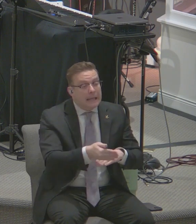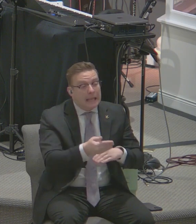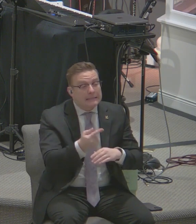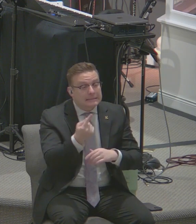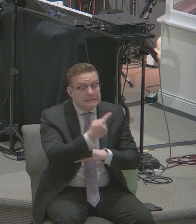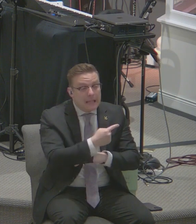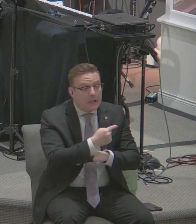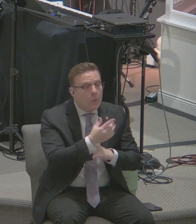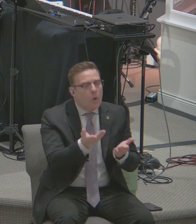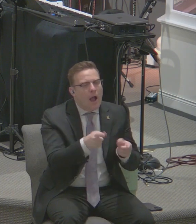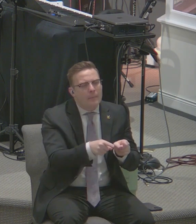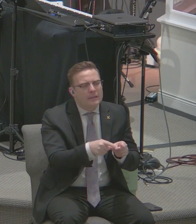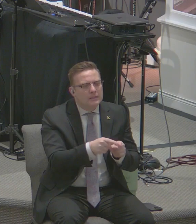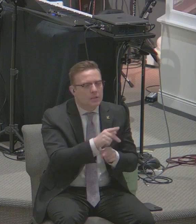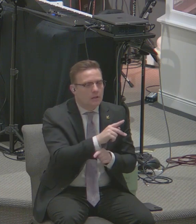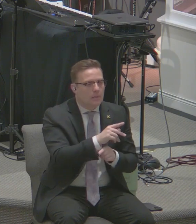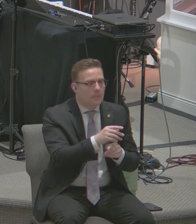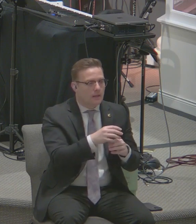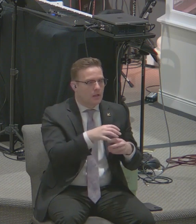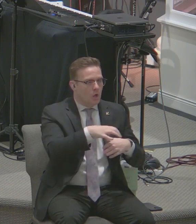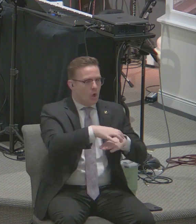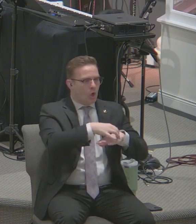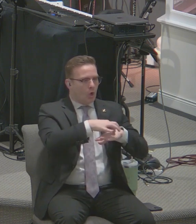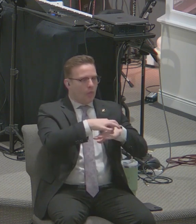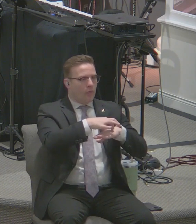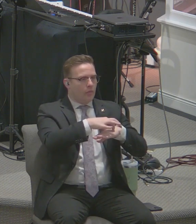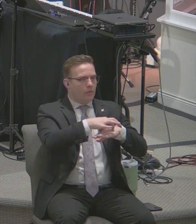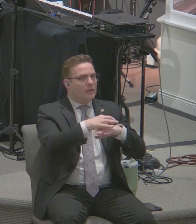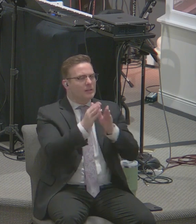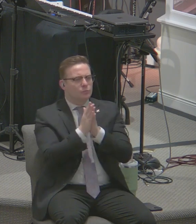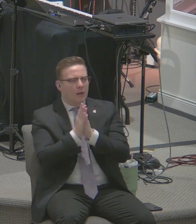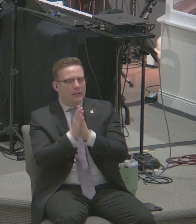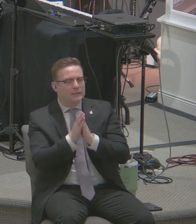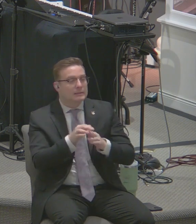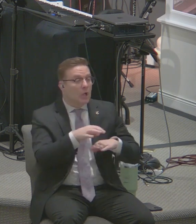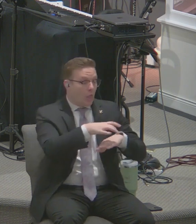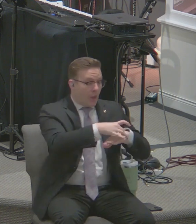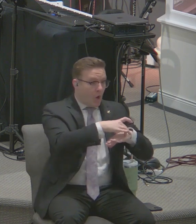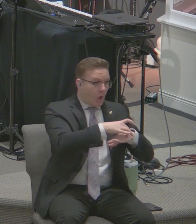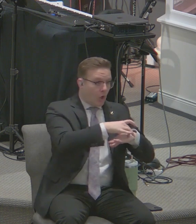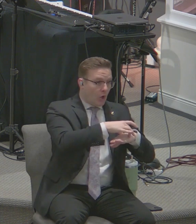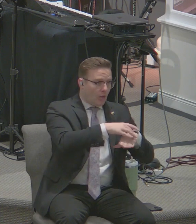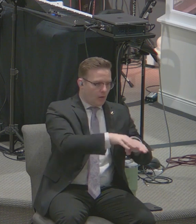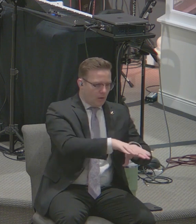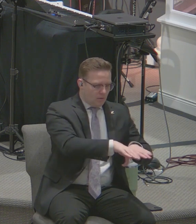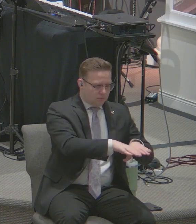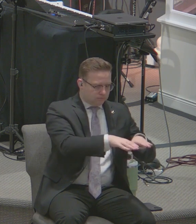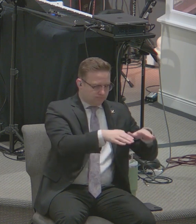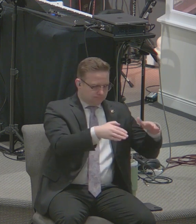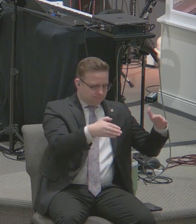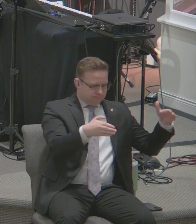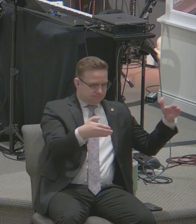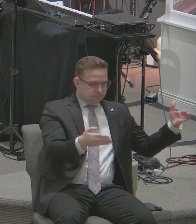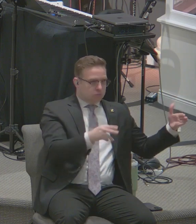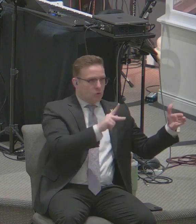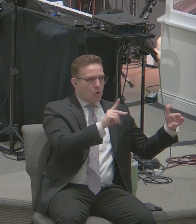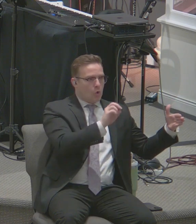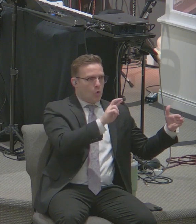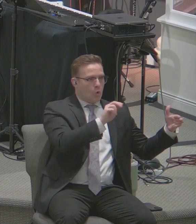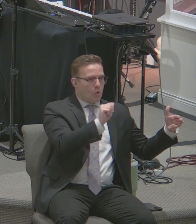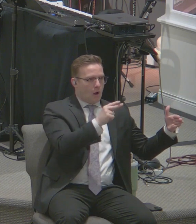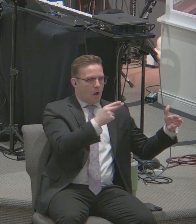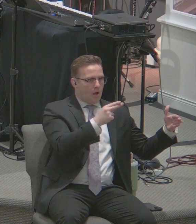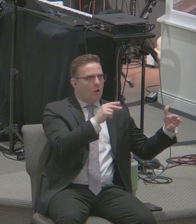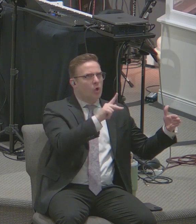earth swallowed them up. It's important for us, and I want to tell you this. I understand I'm an